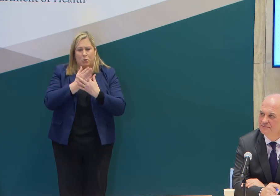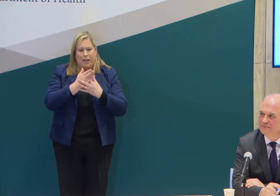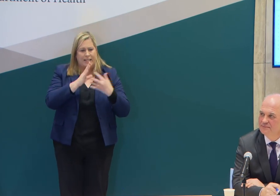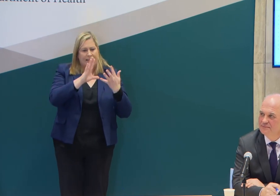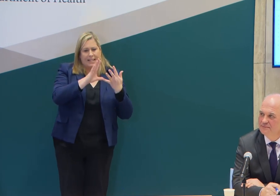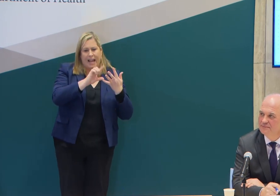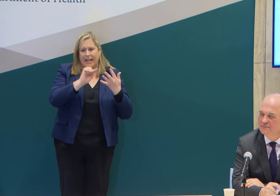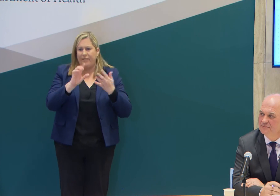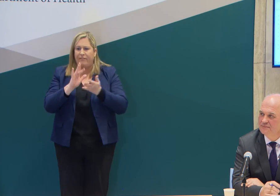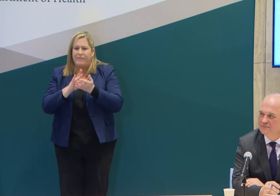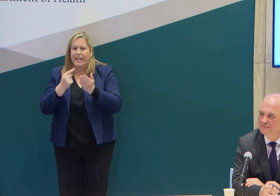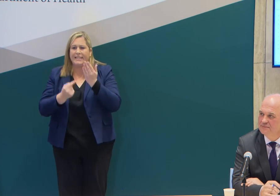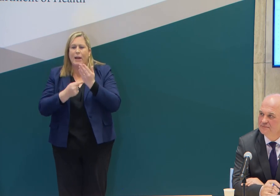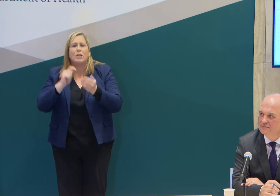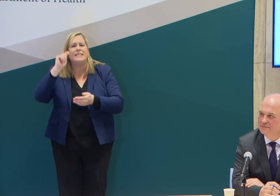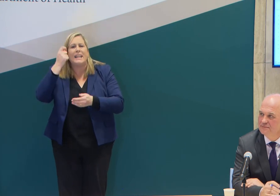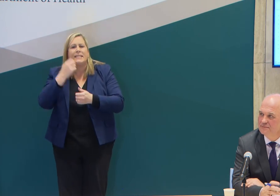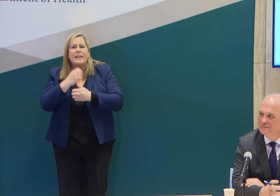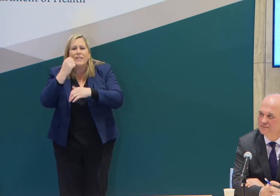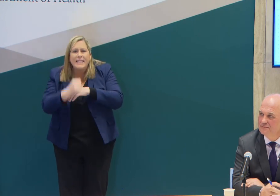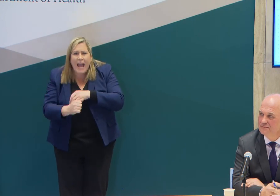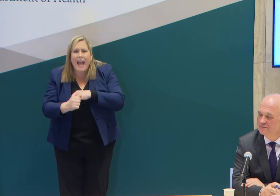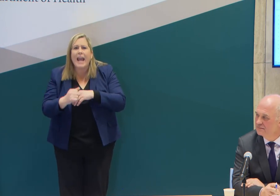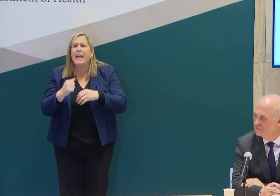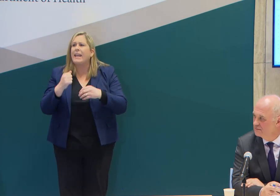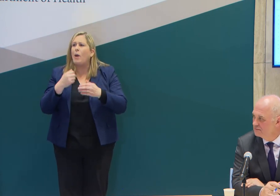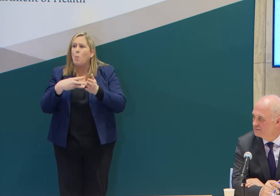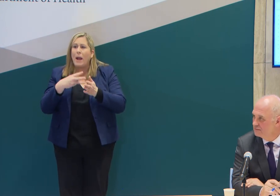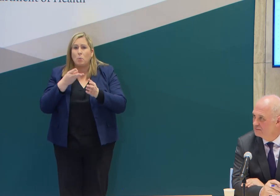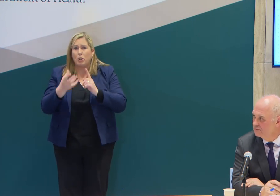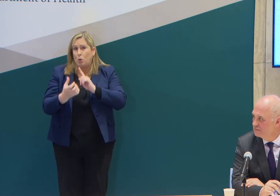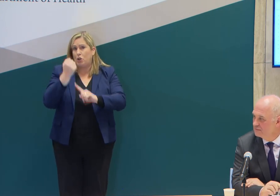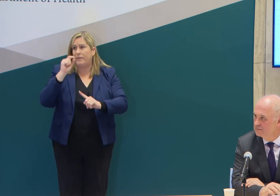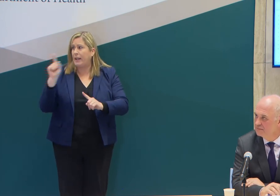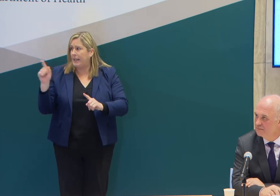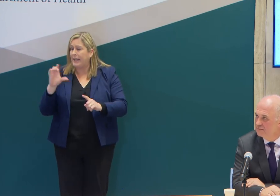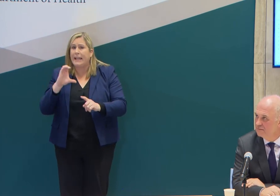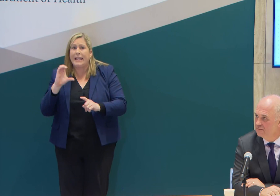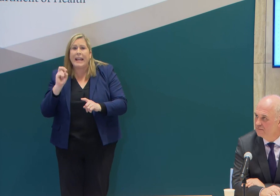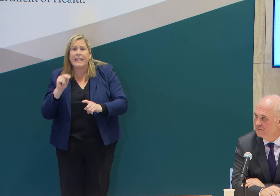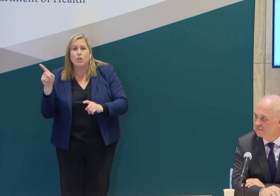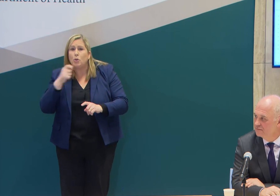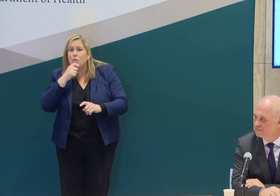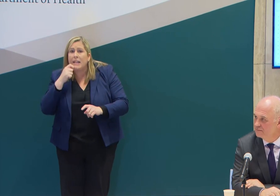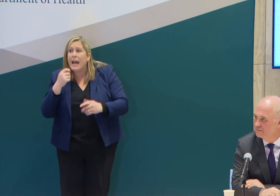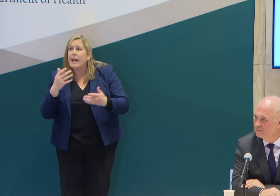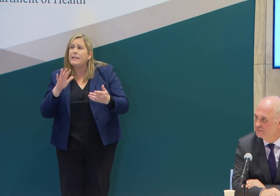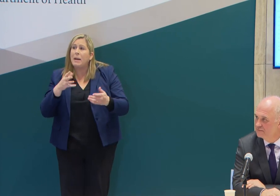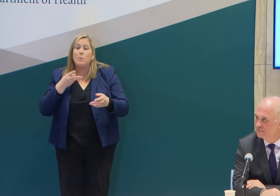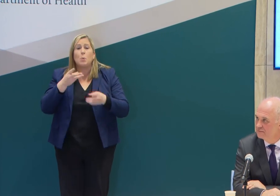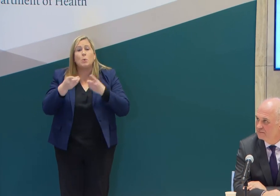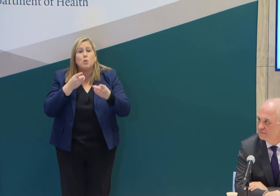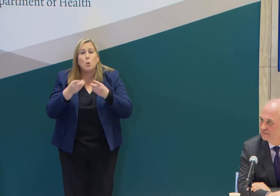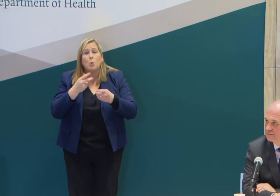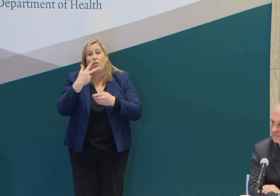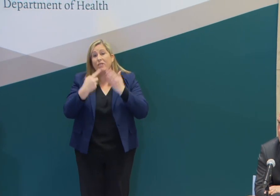15,000 tests per day was put forward. At what point might we reach that? I mean, Killian, you said something like we might get to a point where we're doing 3,000